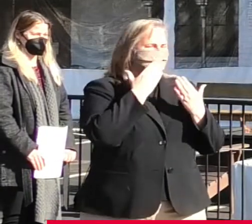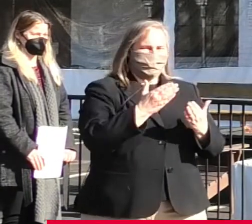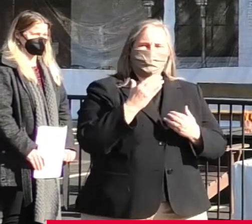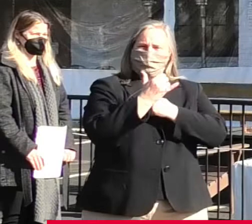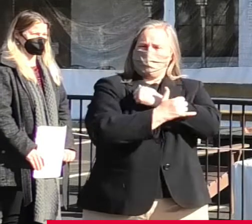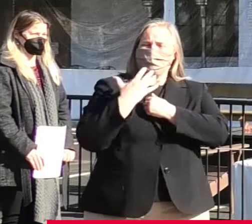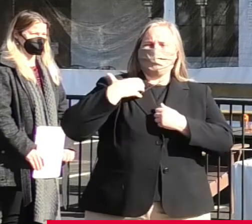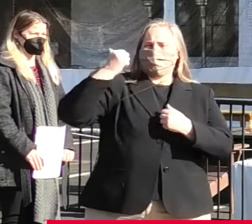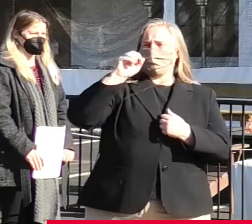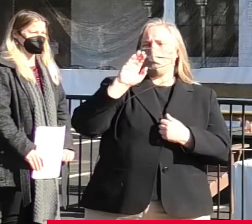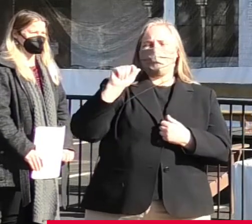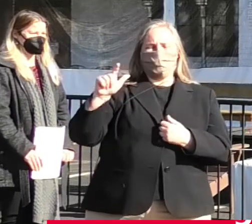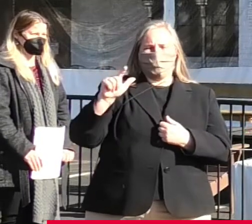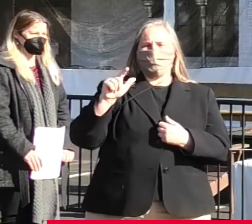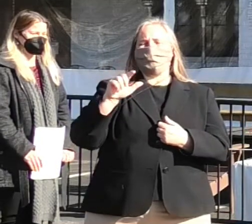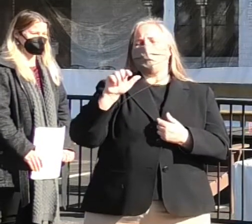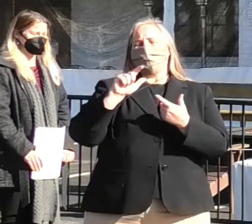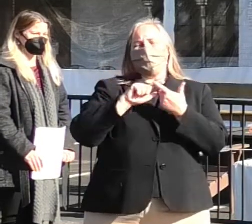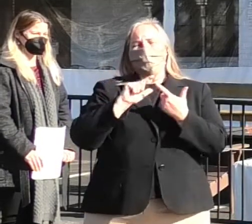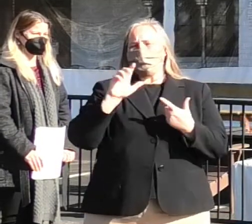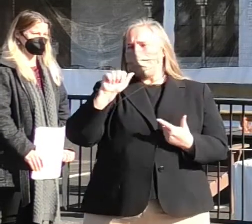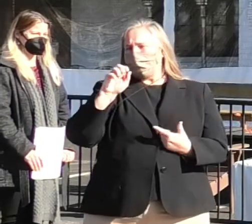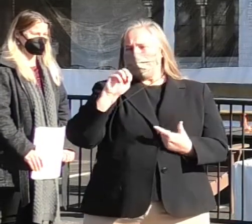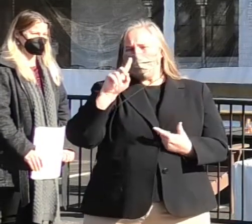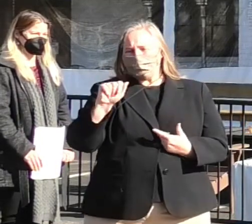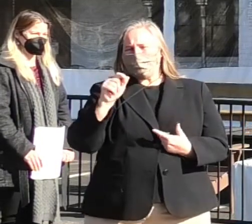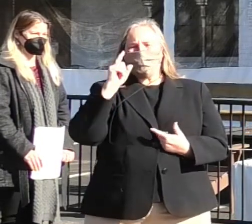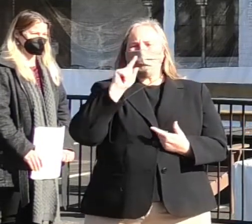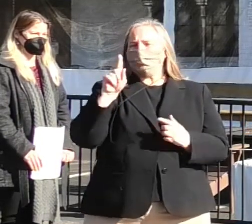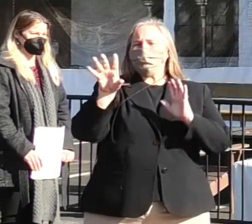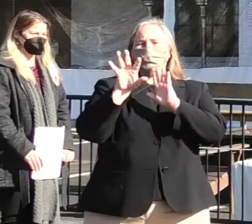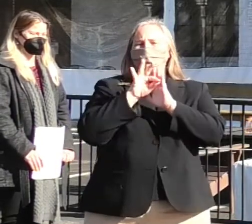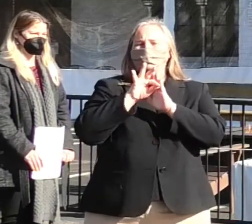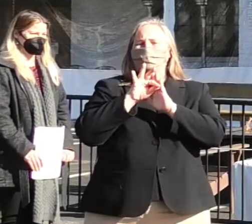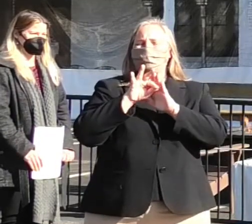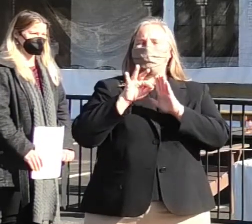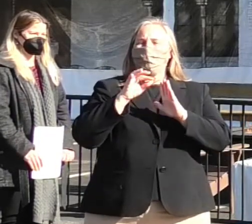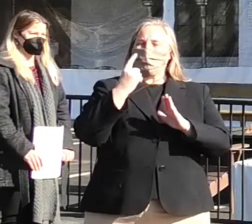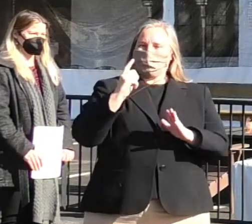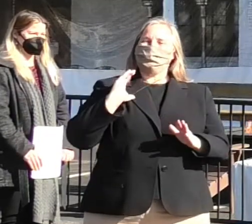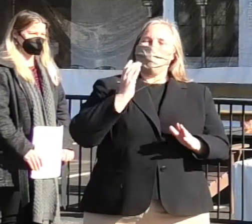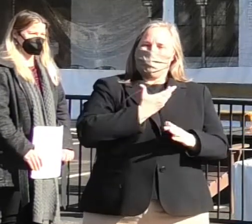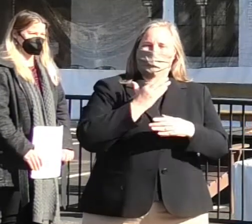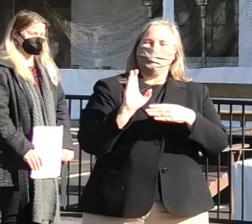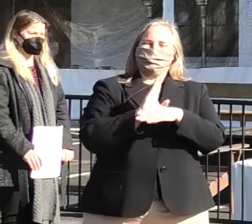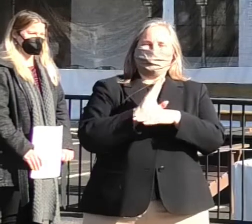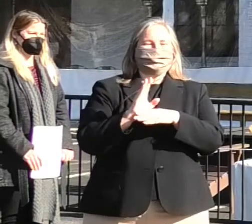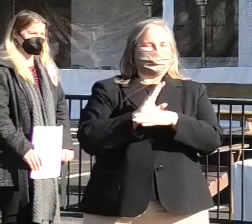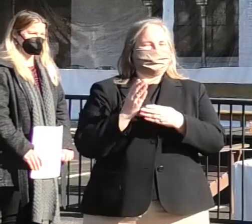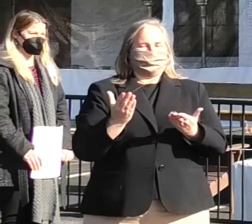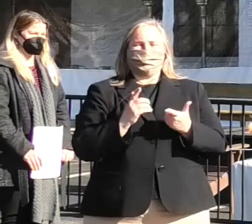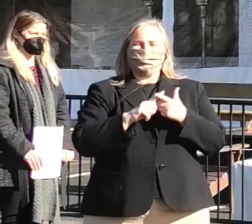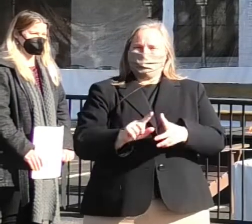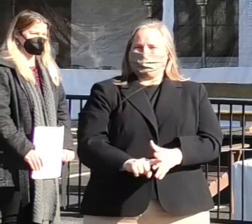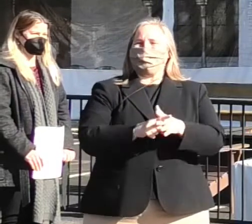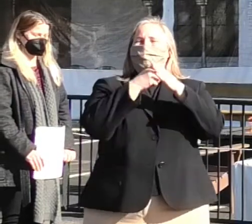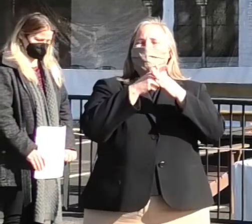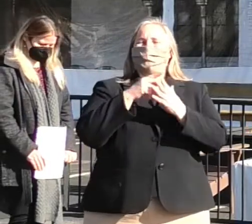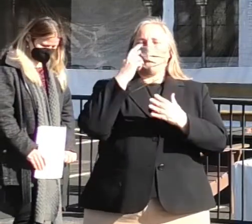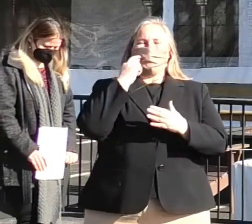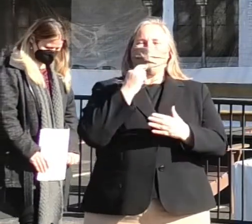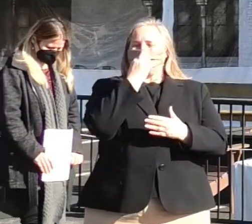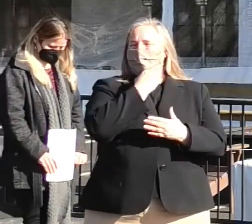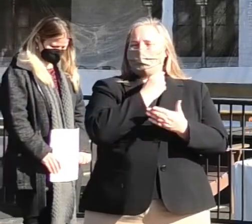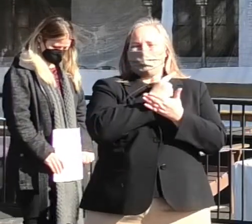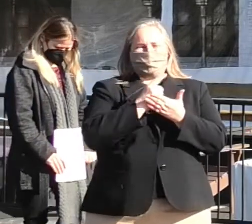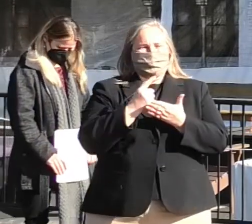County Executive Ball and Amanda, for choosing one of our businesses to kick off Restaurant Week.